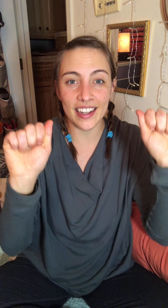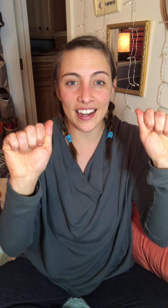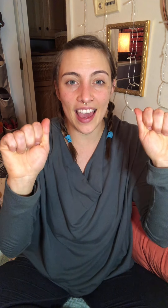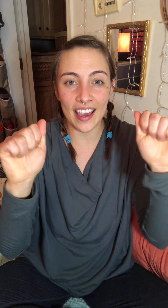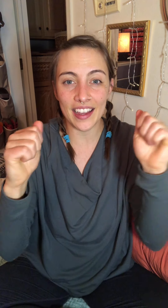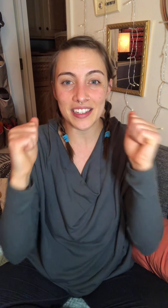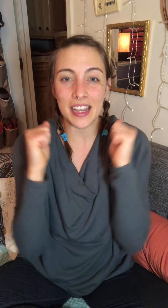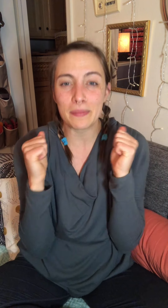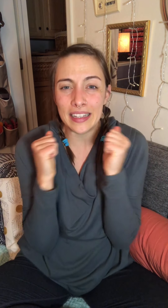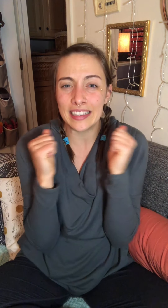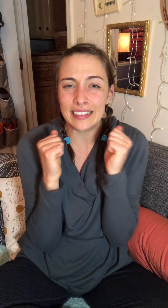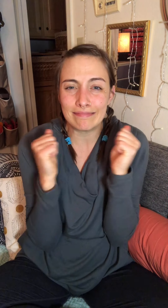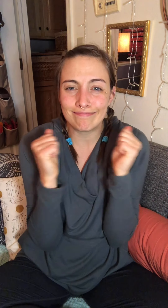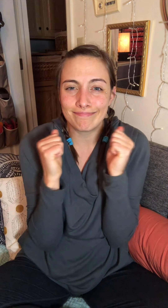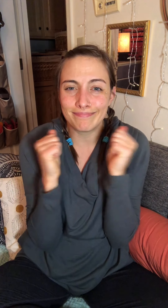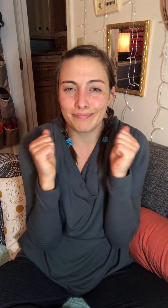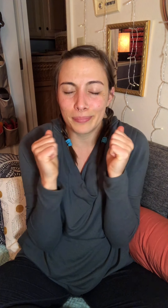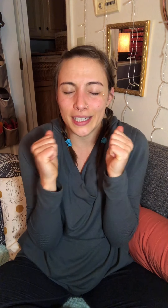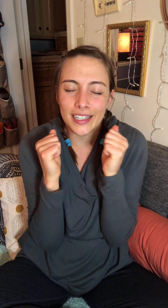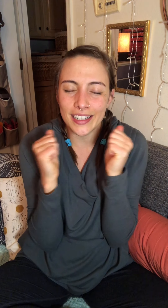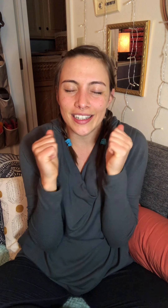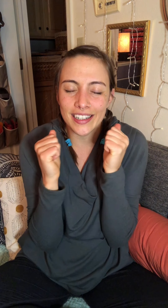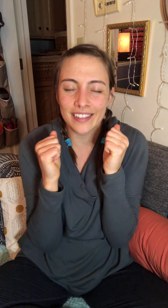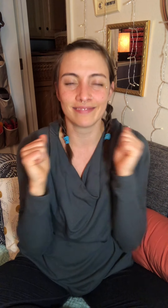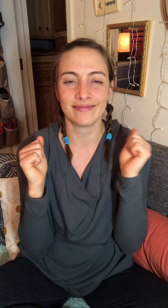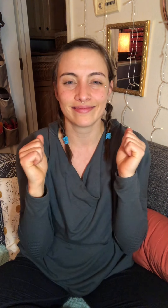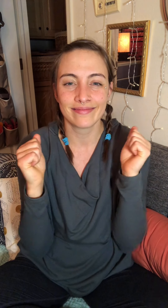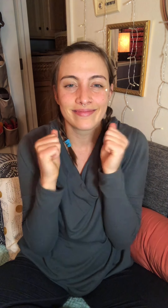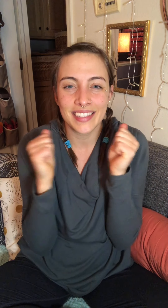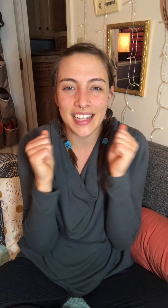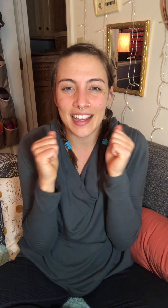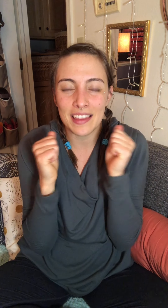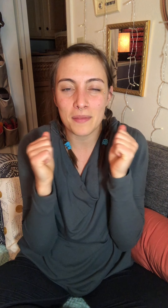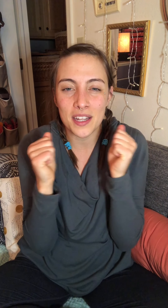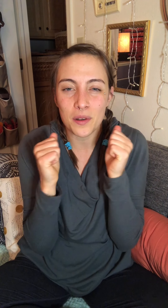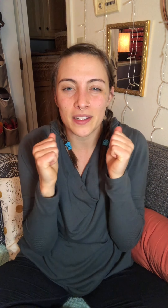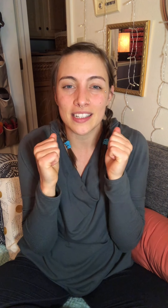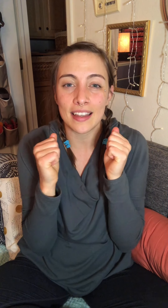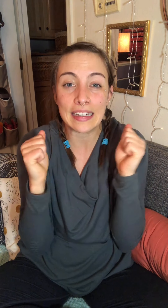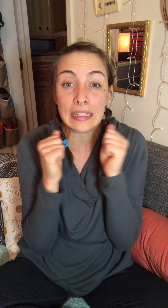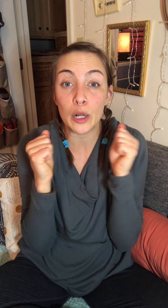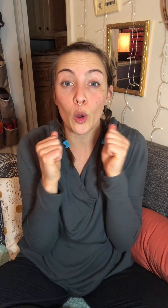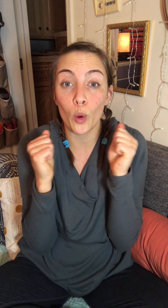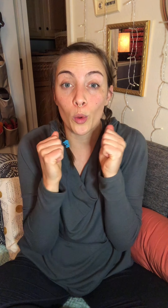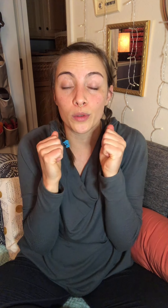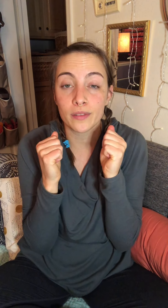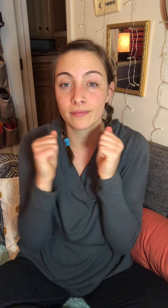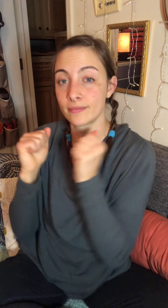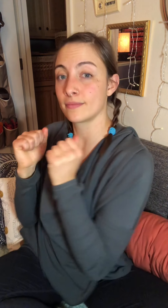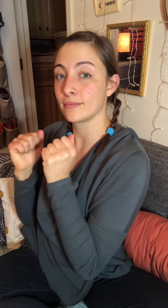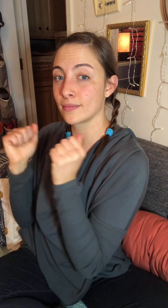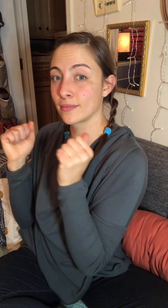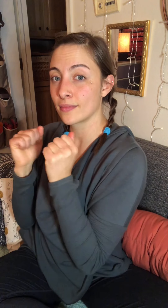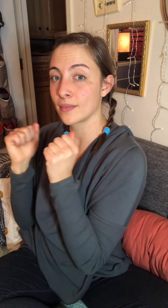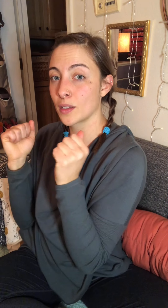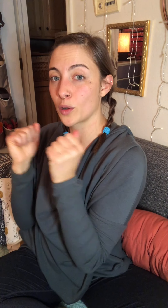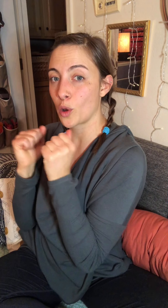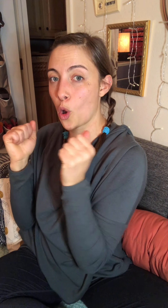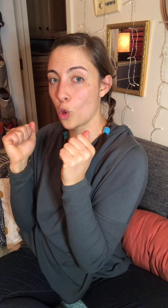A hand shape and brrr. Shake them in towards each other. Cold. Cold.